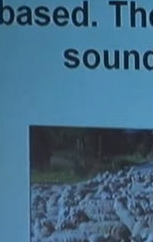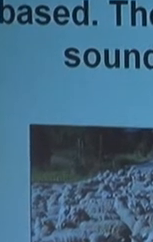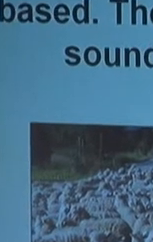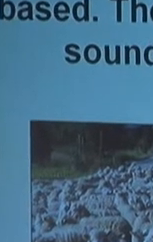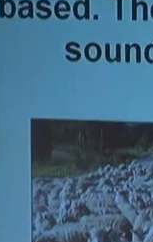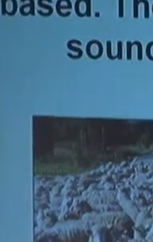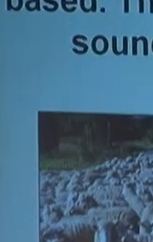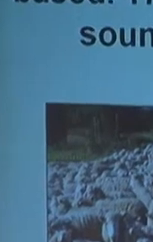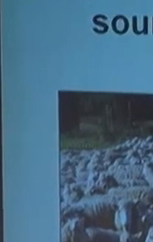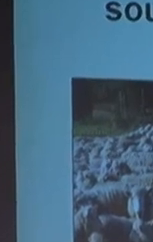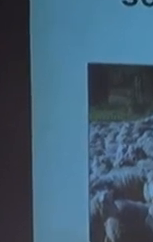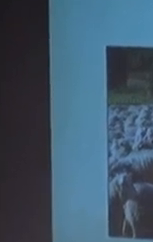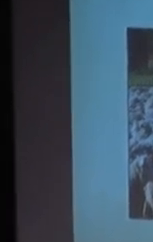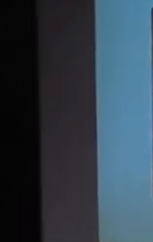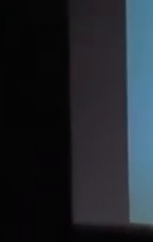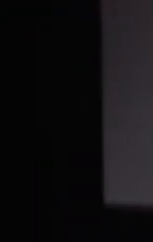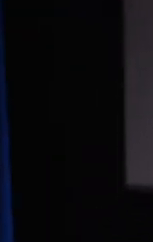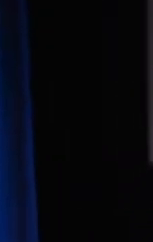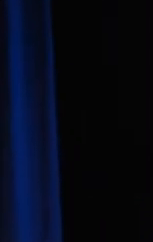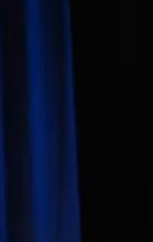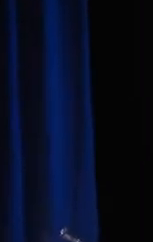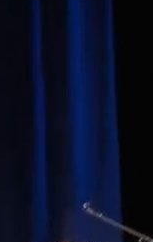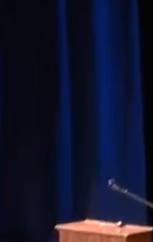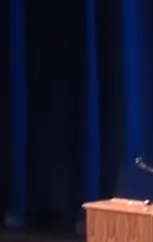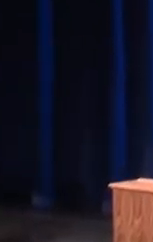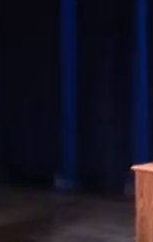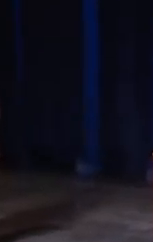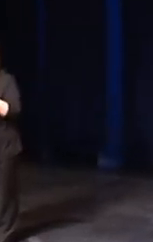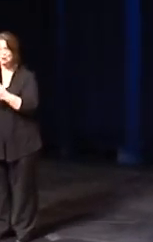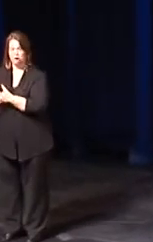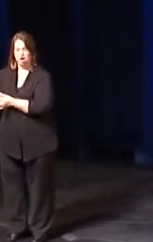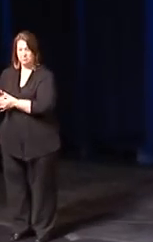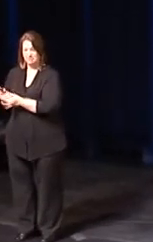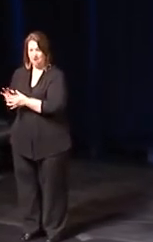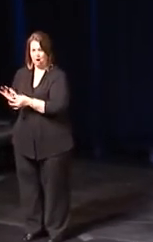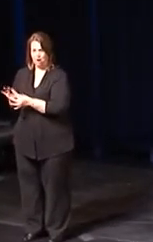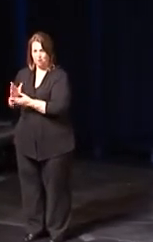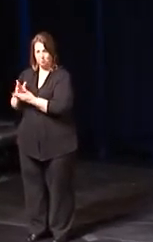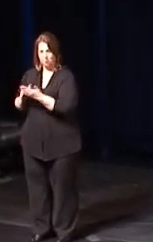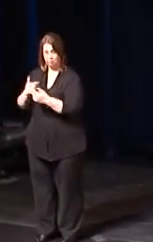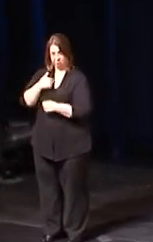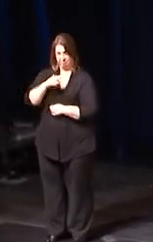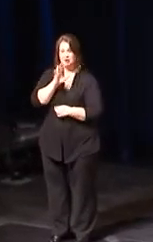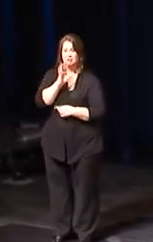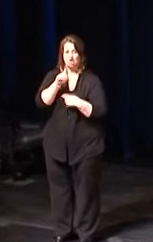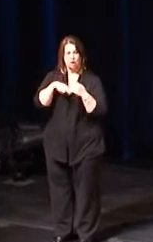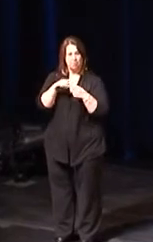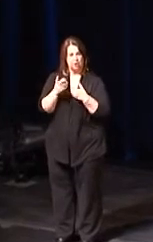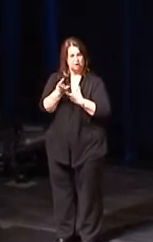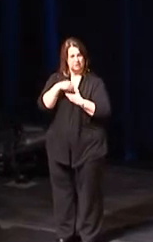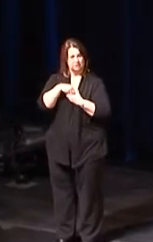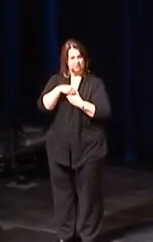on DVD. It also has a commentary track where I talk about autism